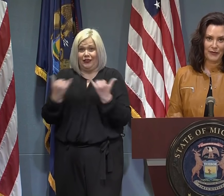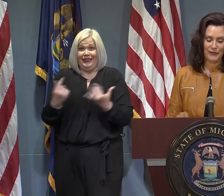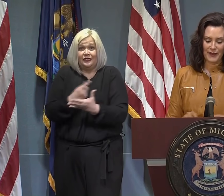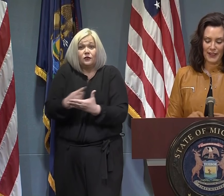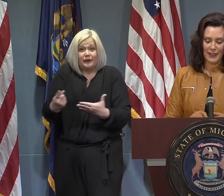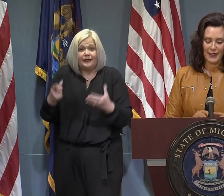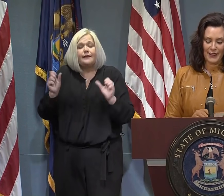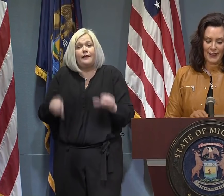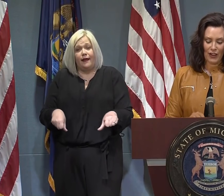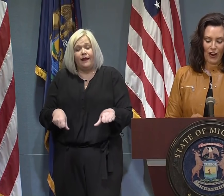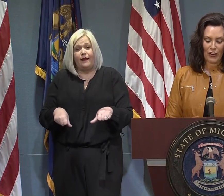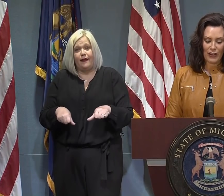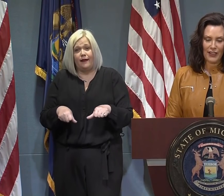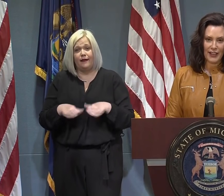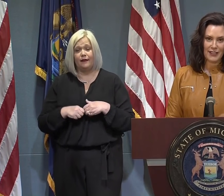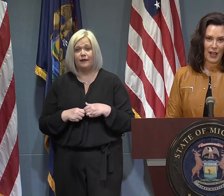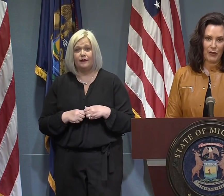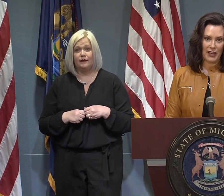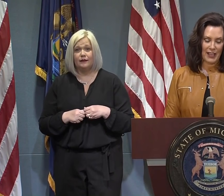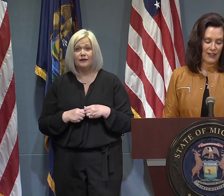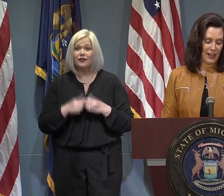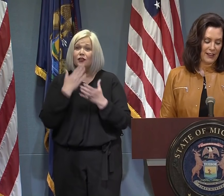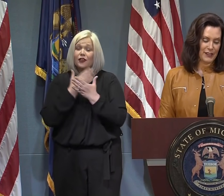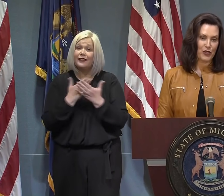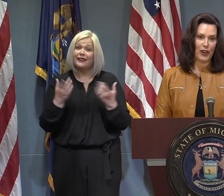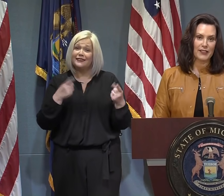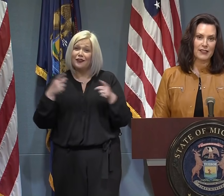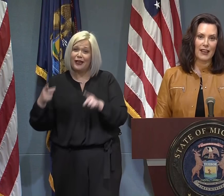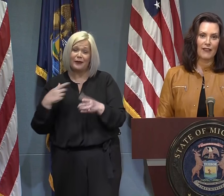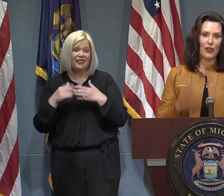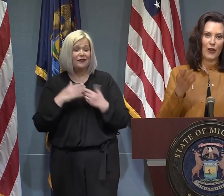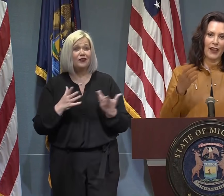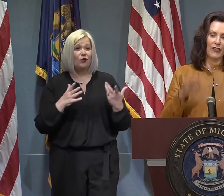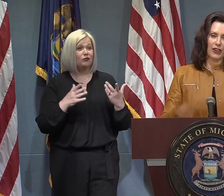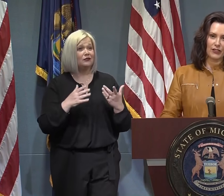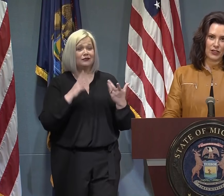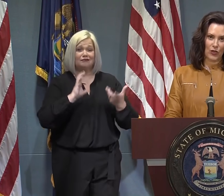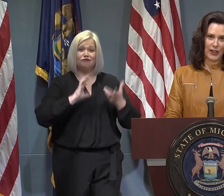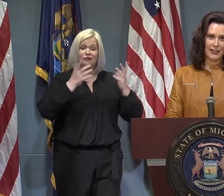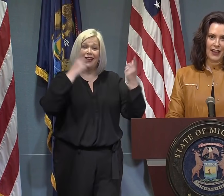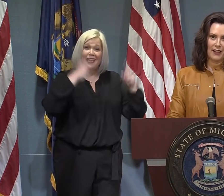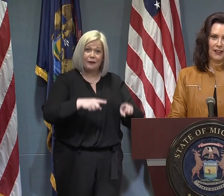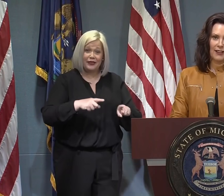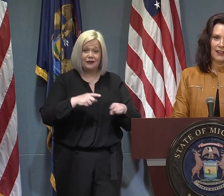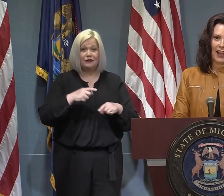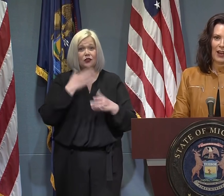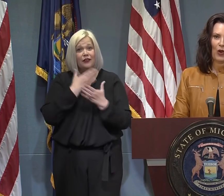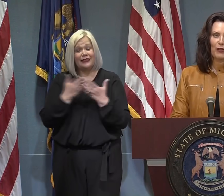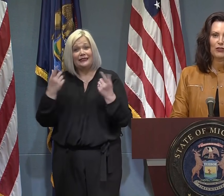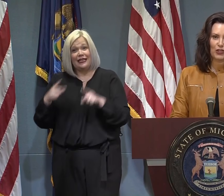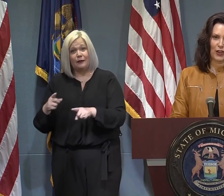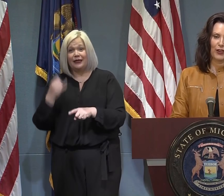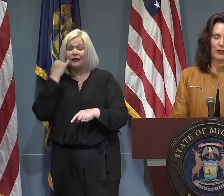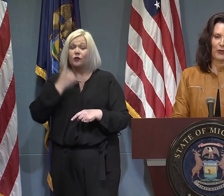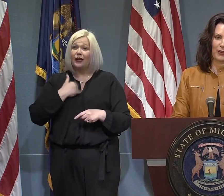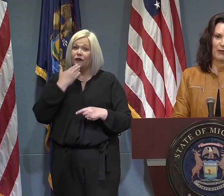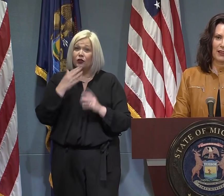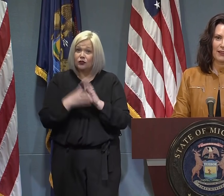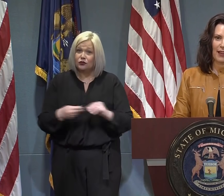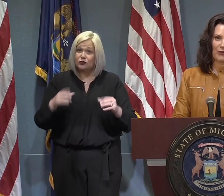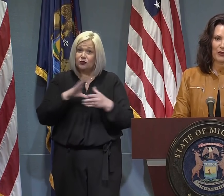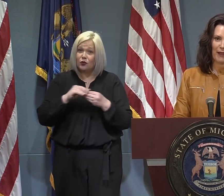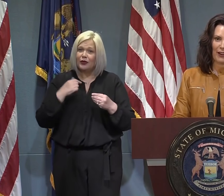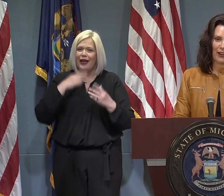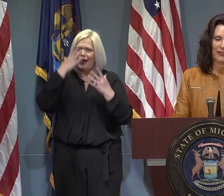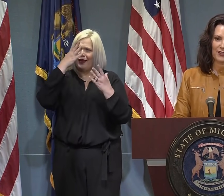week. There are good things happening even in this crisis, and if you have a good story to tell, I hope you'll share it with